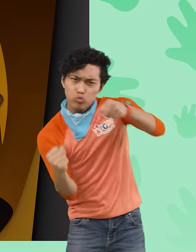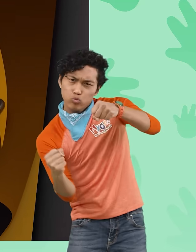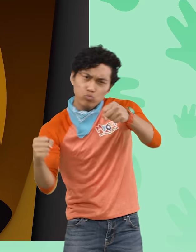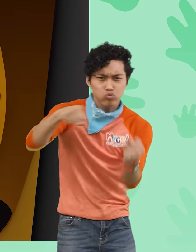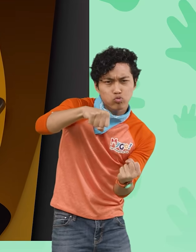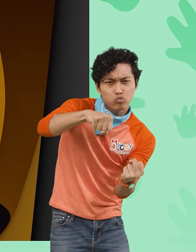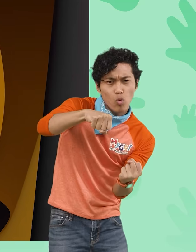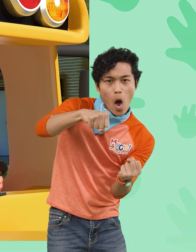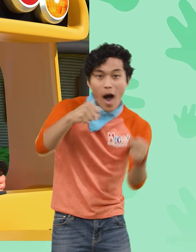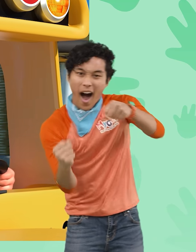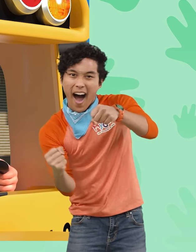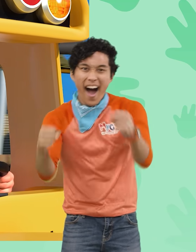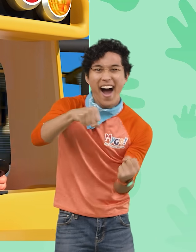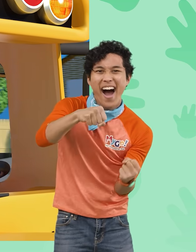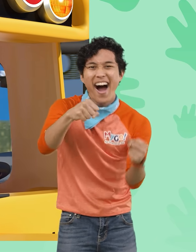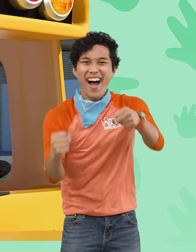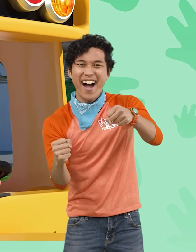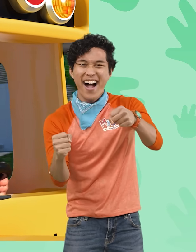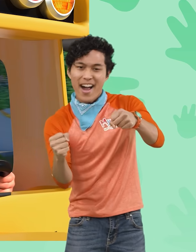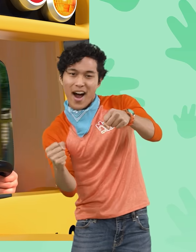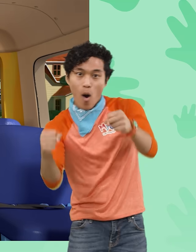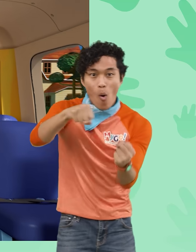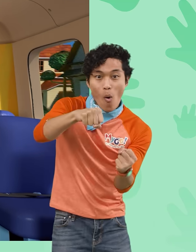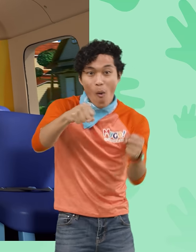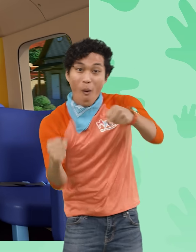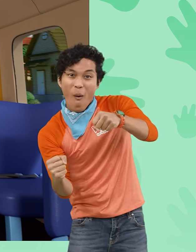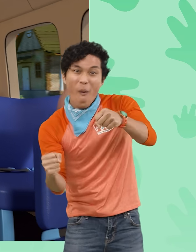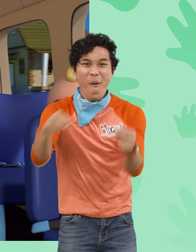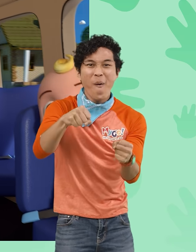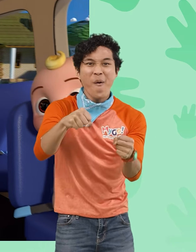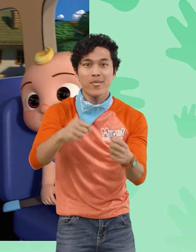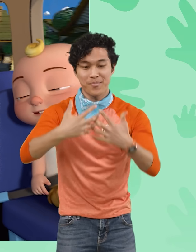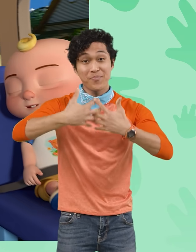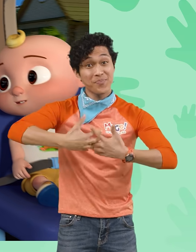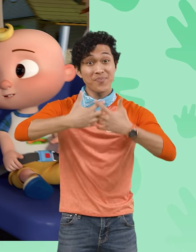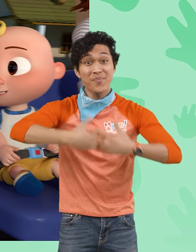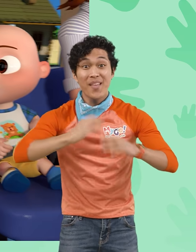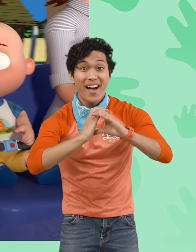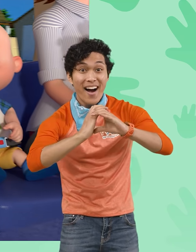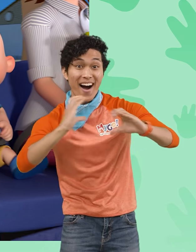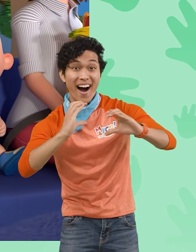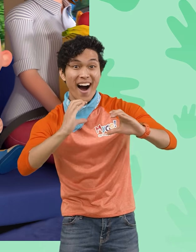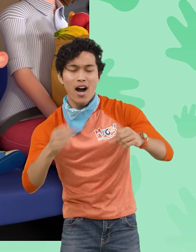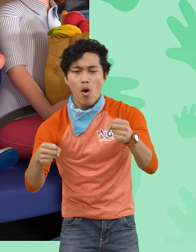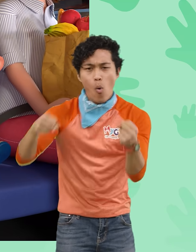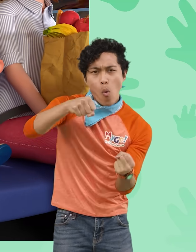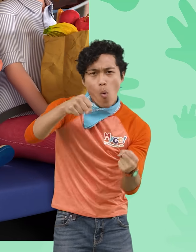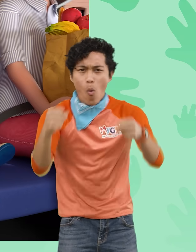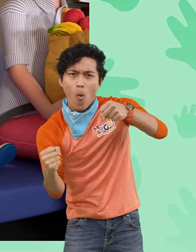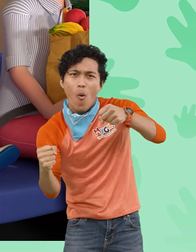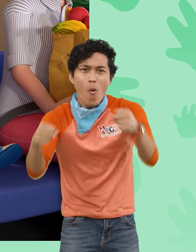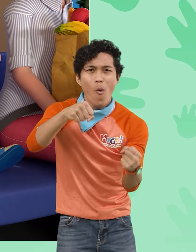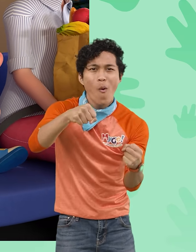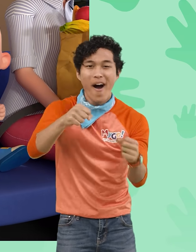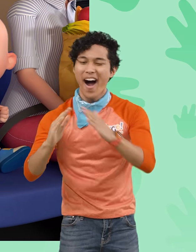vroom, vroom, vroom. Vroom, vroom, vroom. Vroom, vroom, vroom. The motor on the bus goes